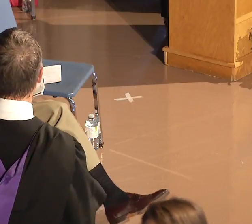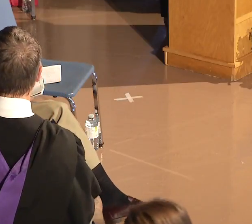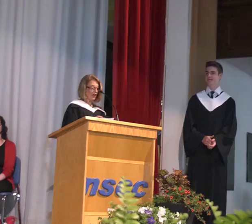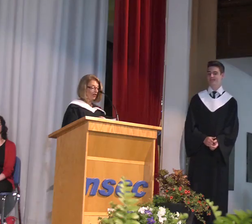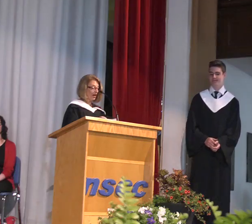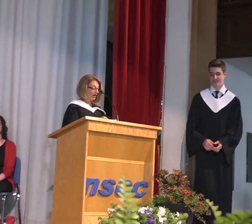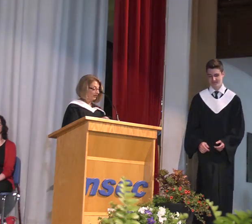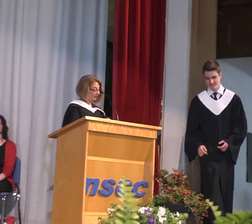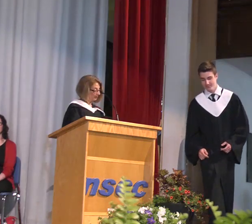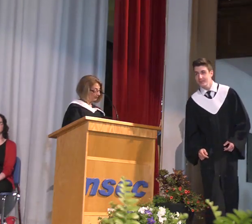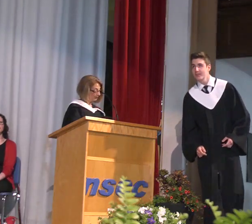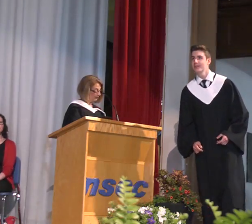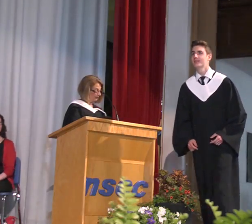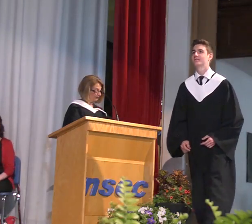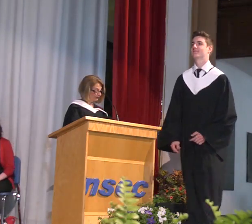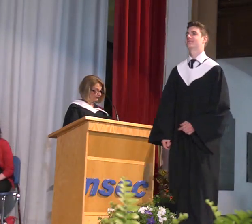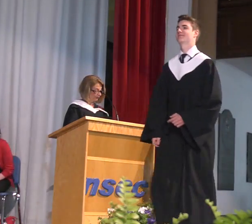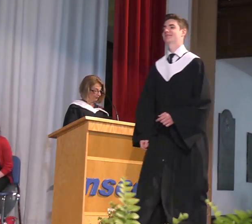Ian Tarka.